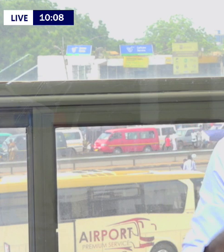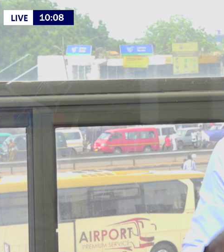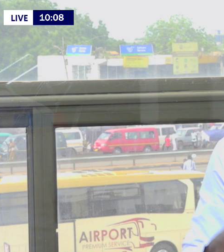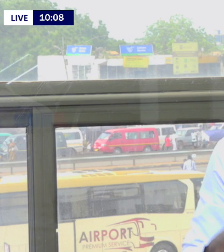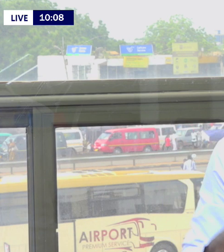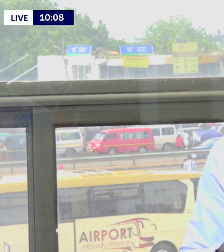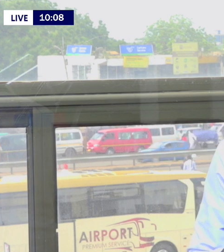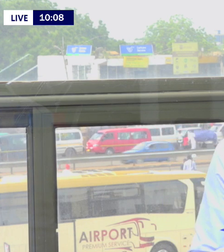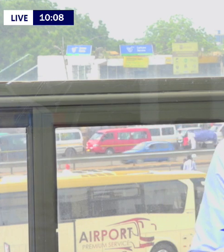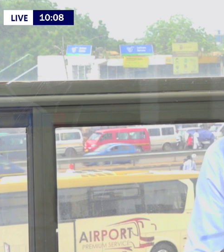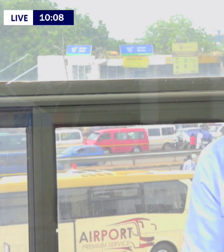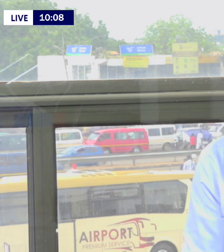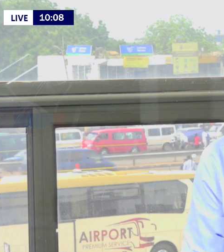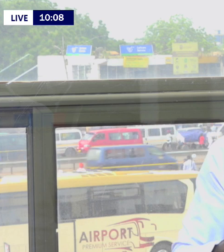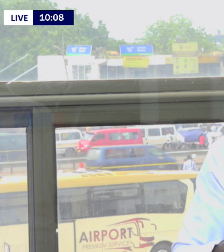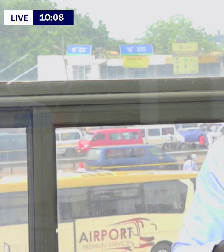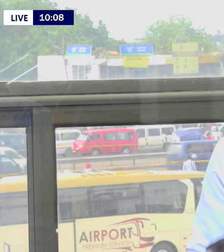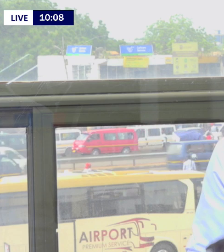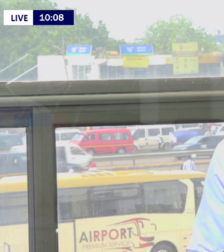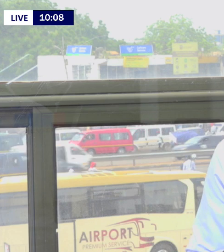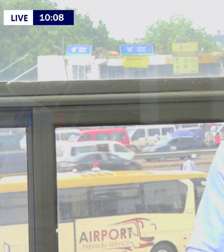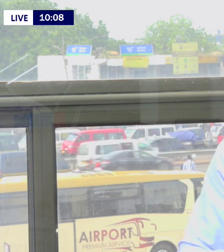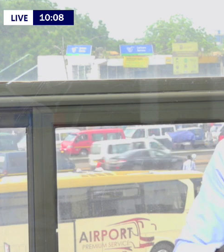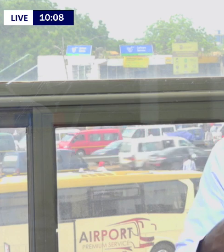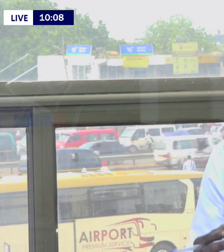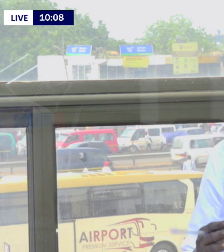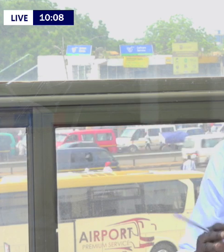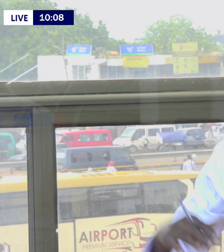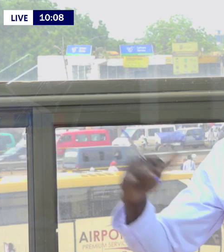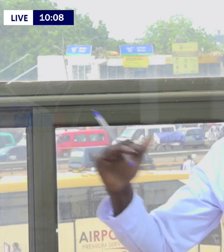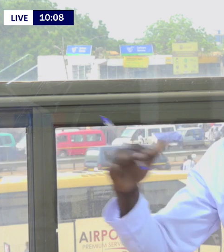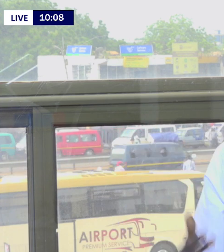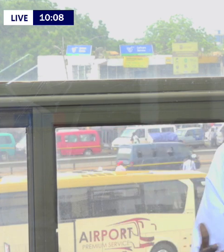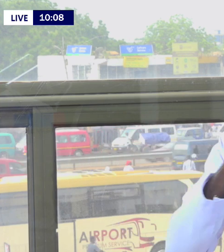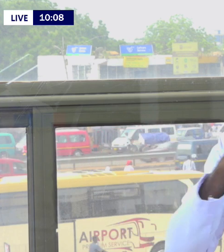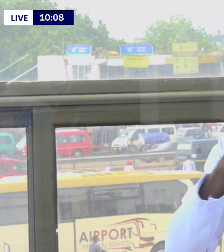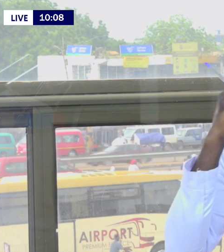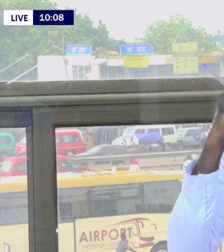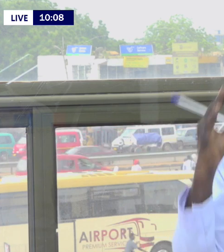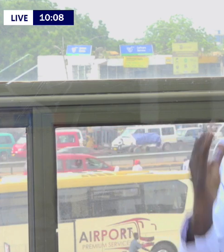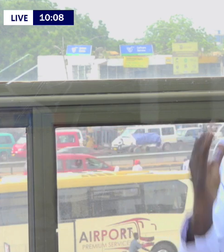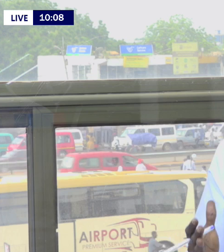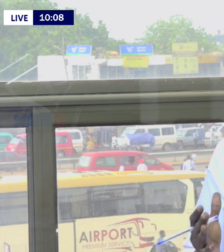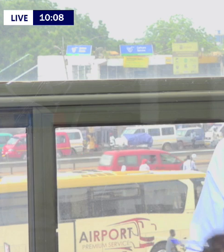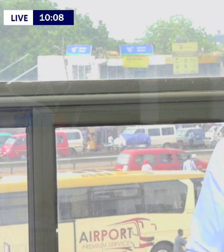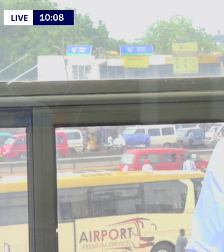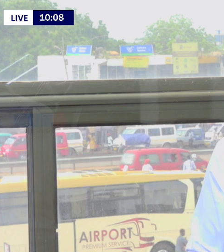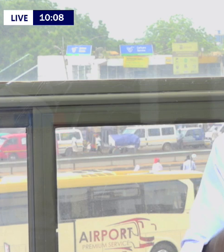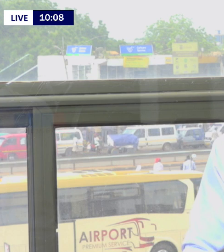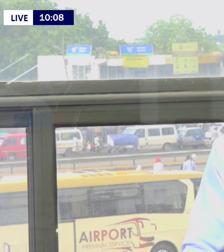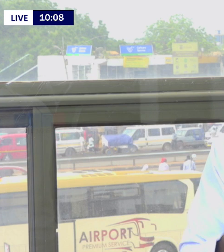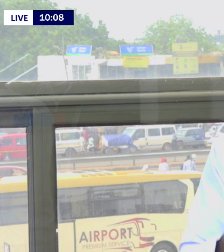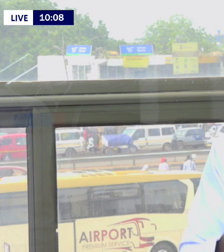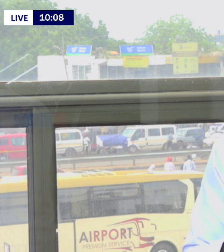beba begu ani mu ana bibia be ma wa nya bi no wo nso bo modern se wono nso be di so wa mbe ni pa no na wo kata wo hwene ano na